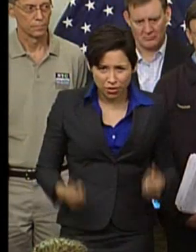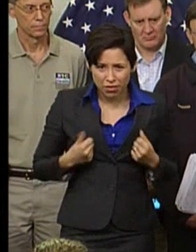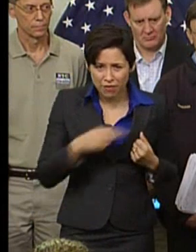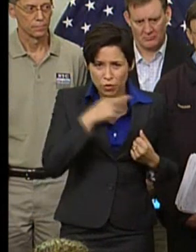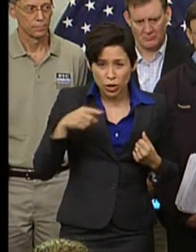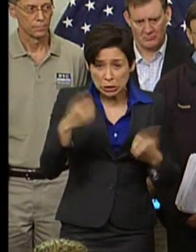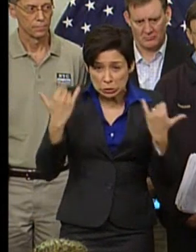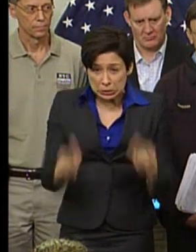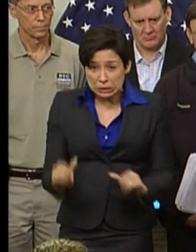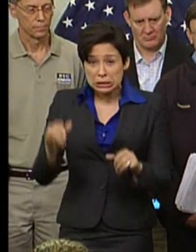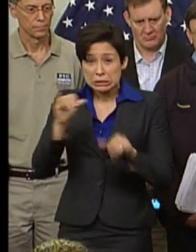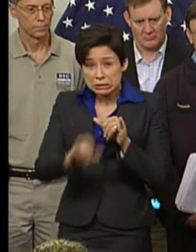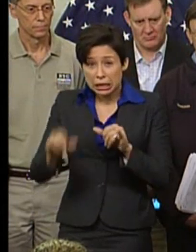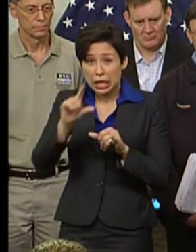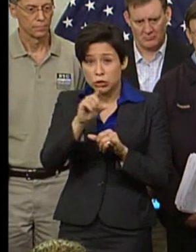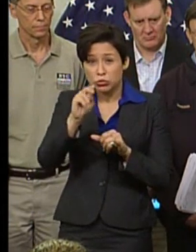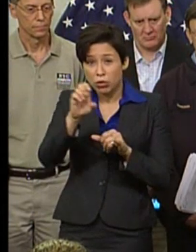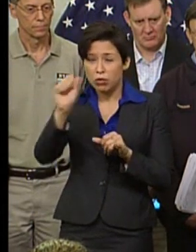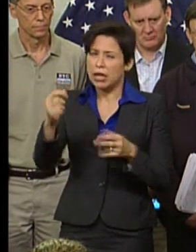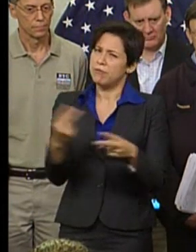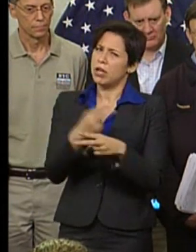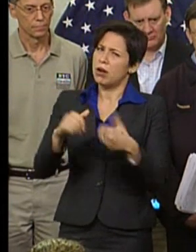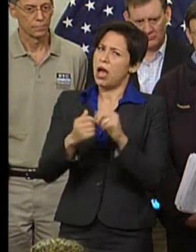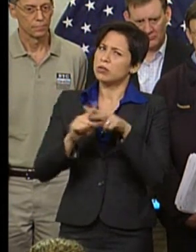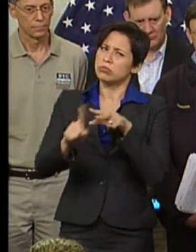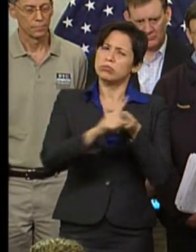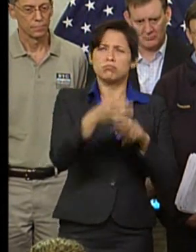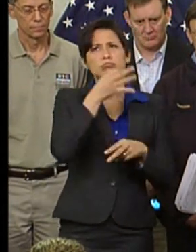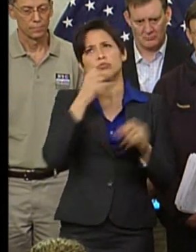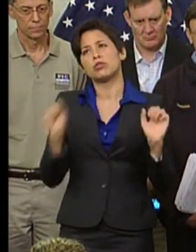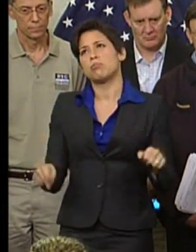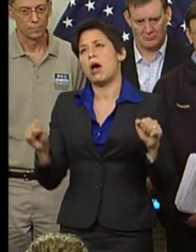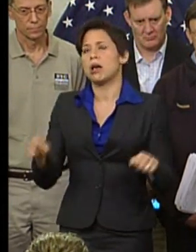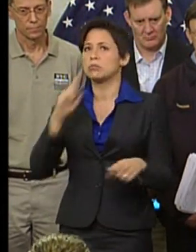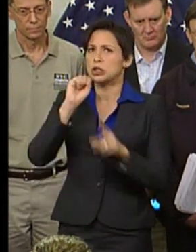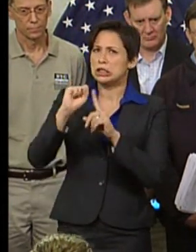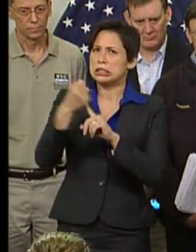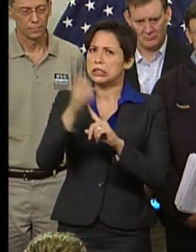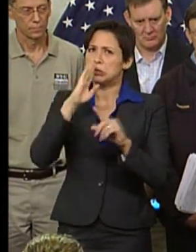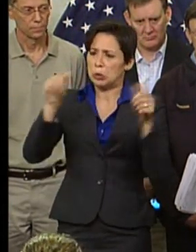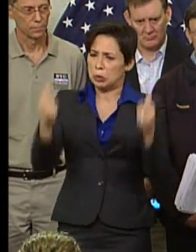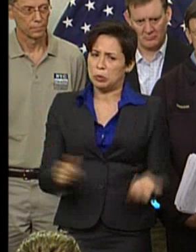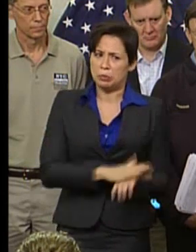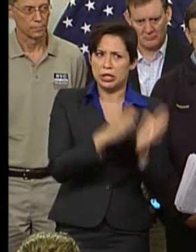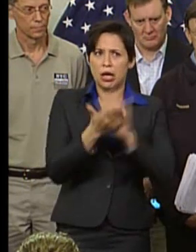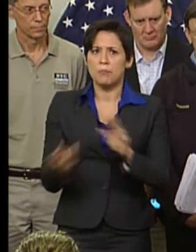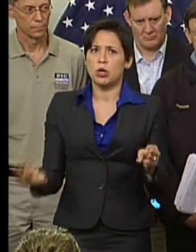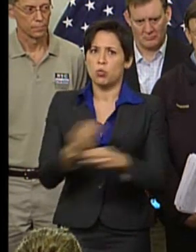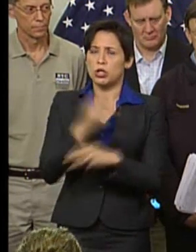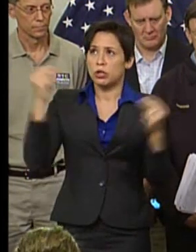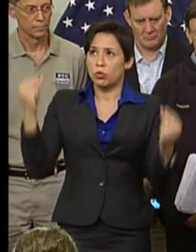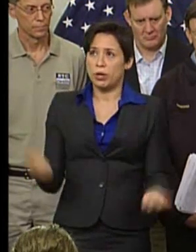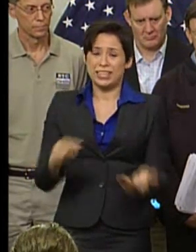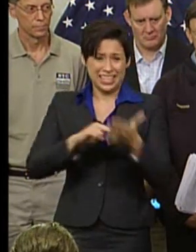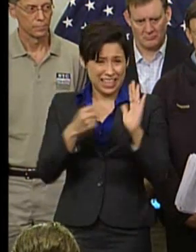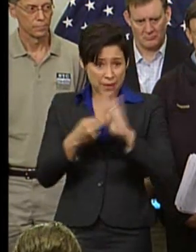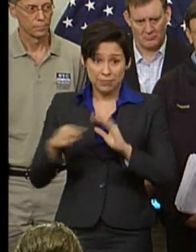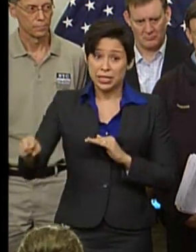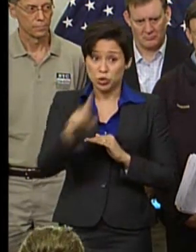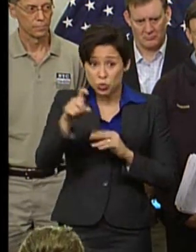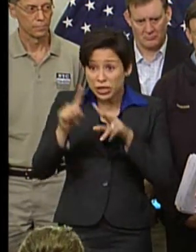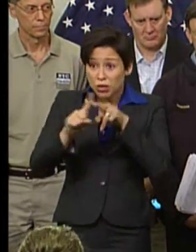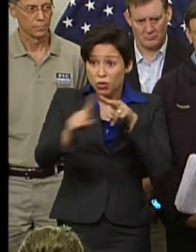can find a way to leave, leave immediately. Conditions are deteriorating very rapidly, and the window for you getting out safely is